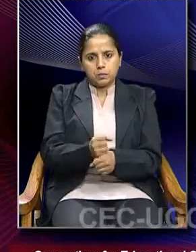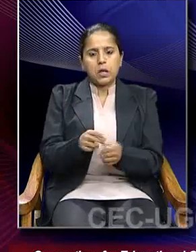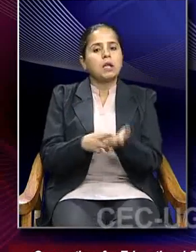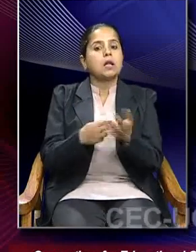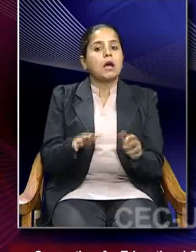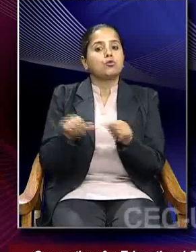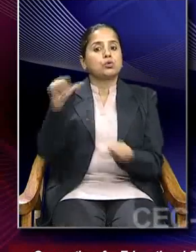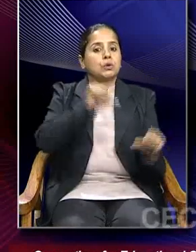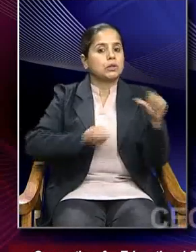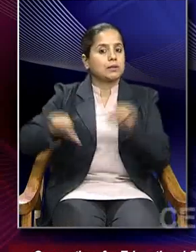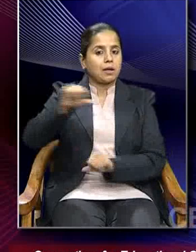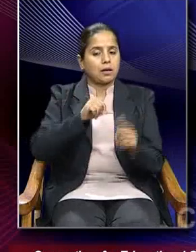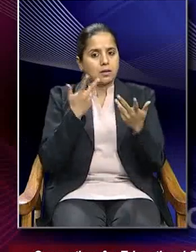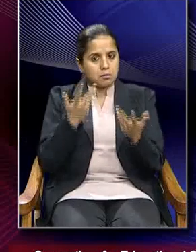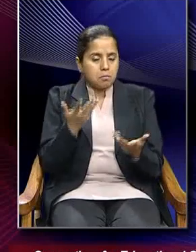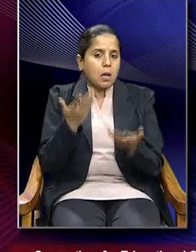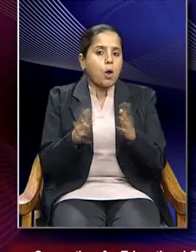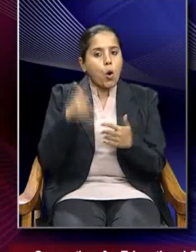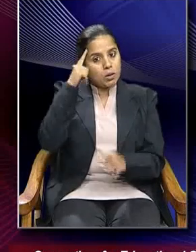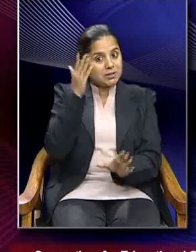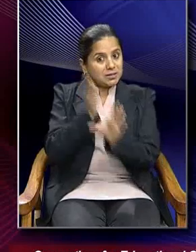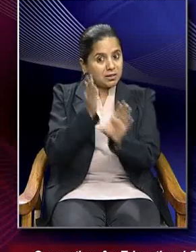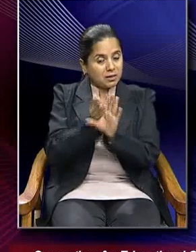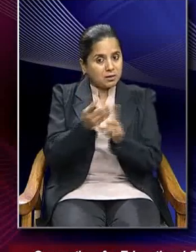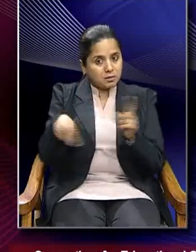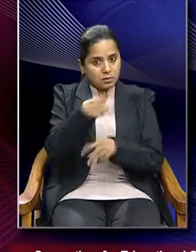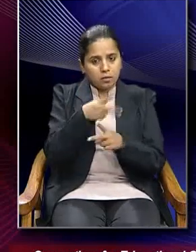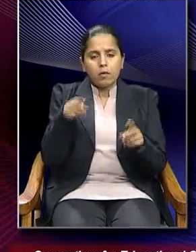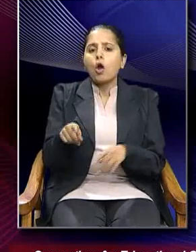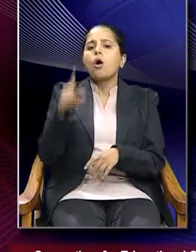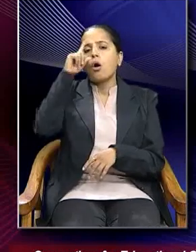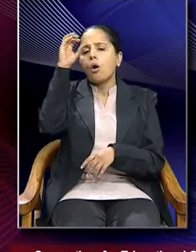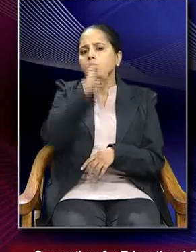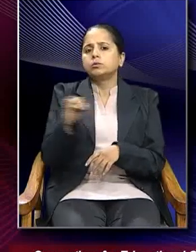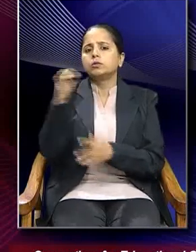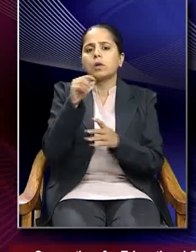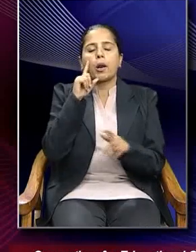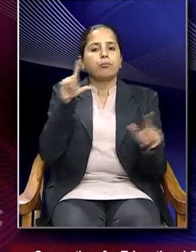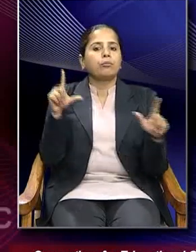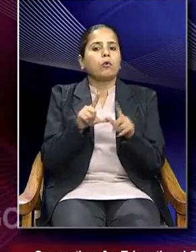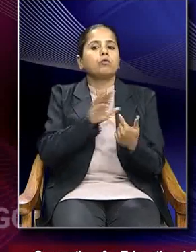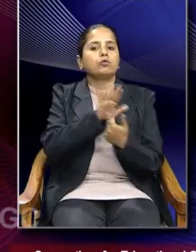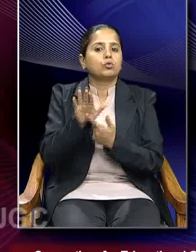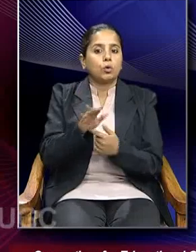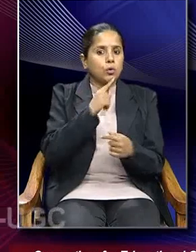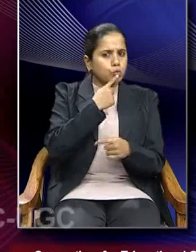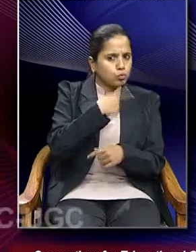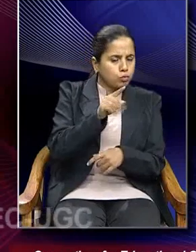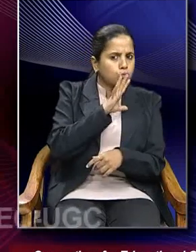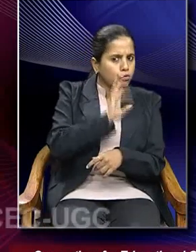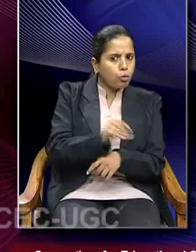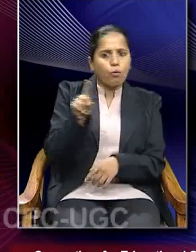natural sciences or maybe psychology, the objective is to prove false or true.